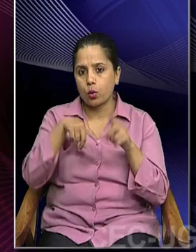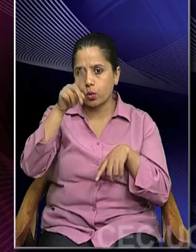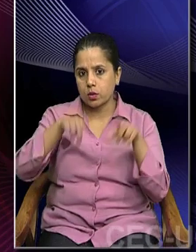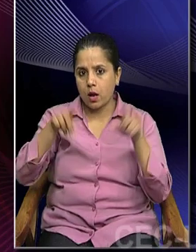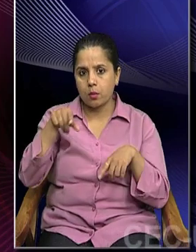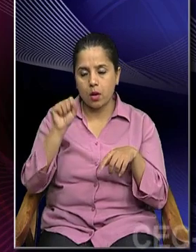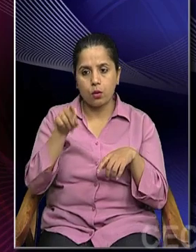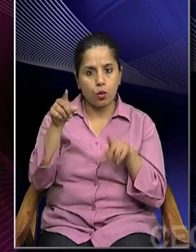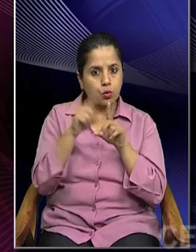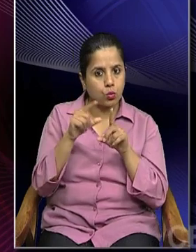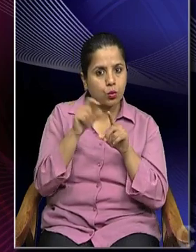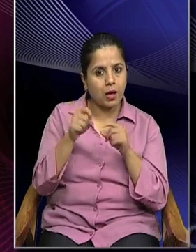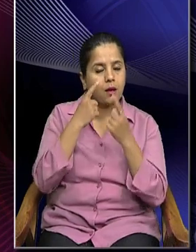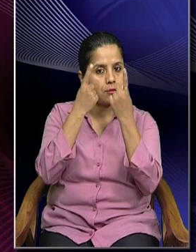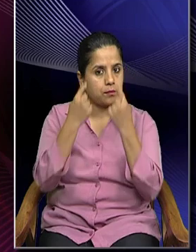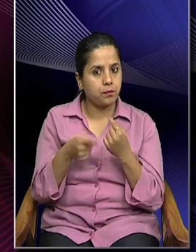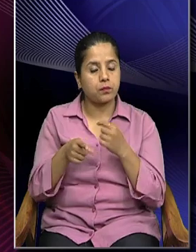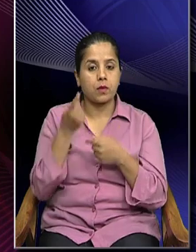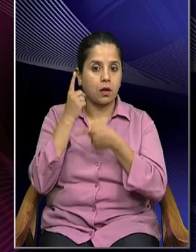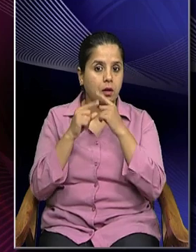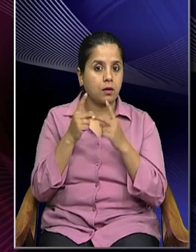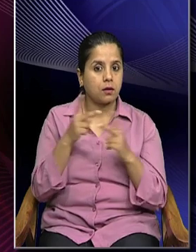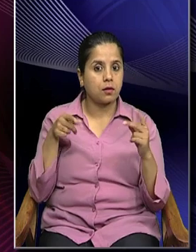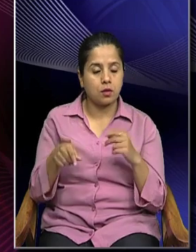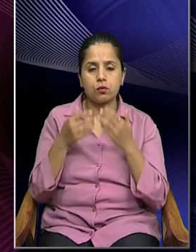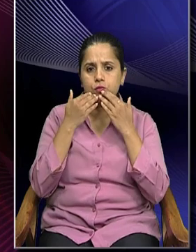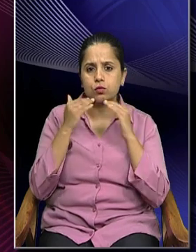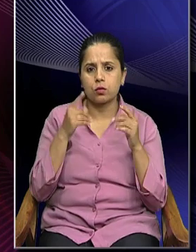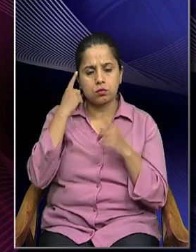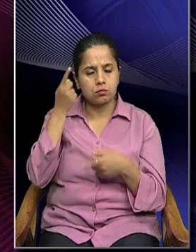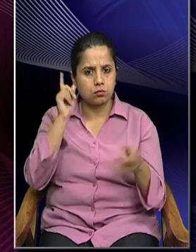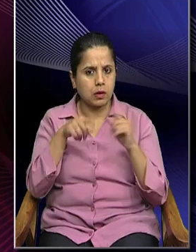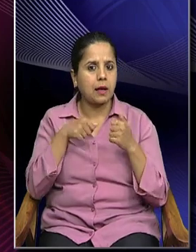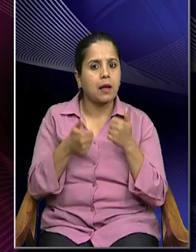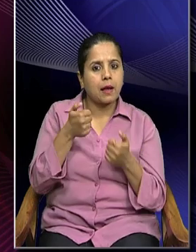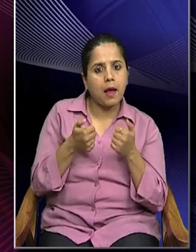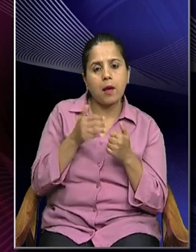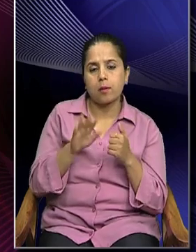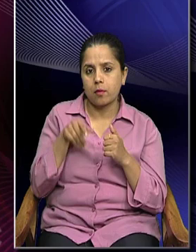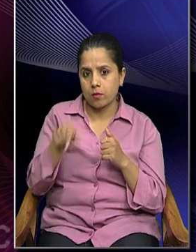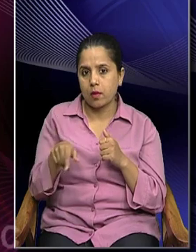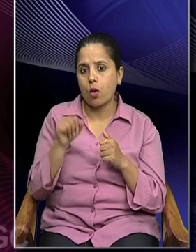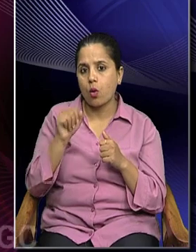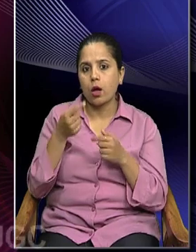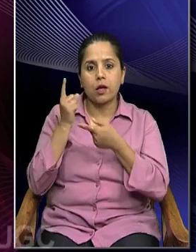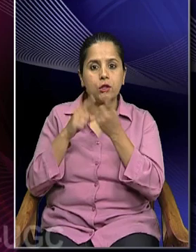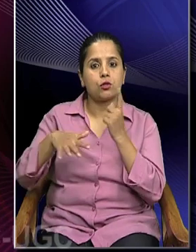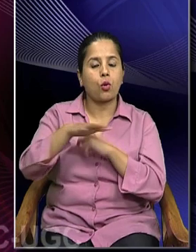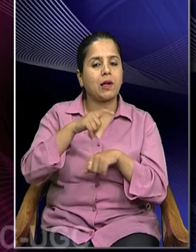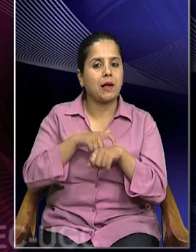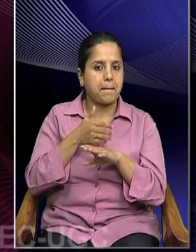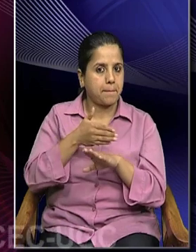performance. In history, the students play a strategy game set in a historical